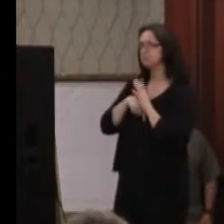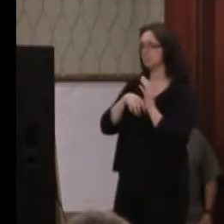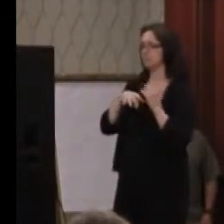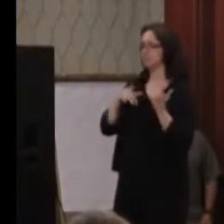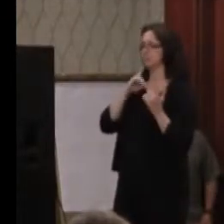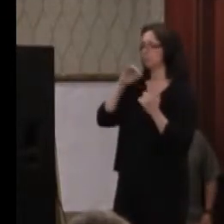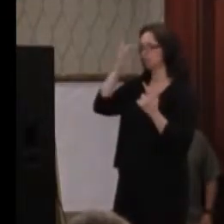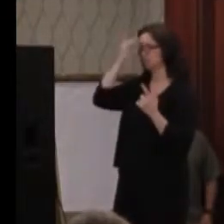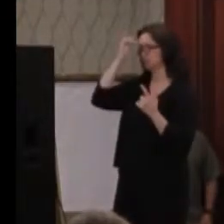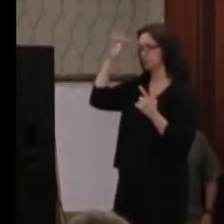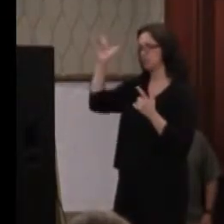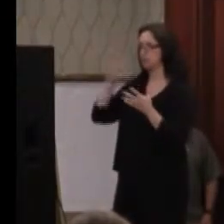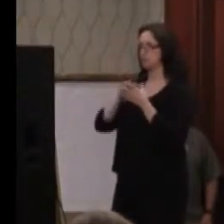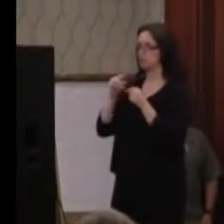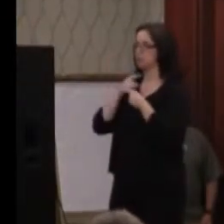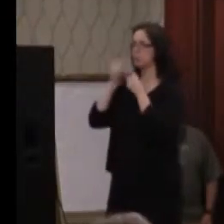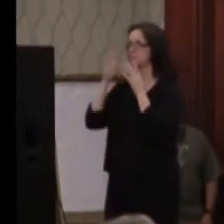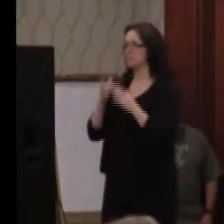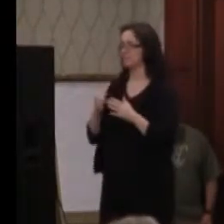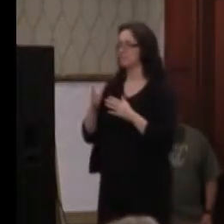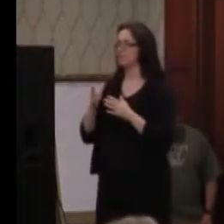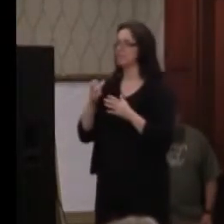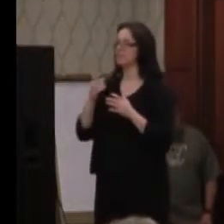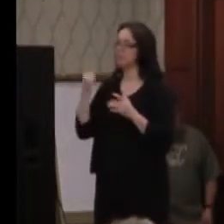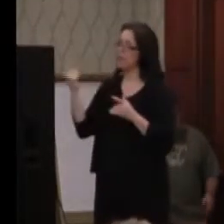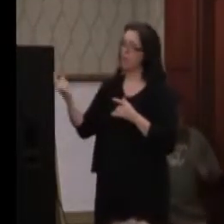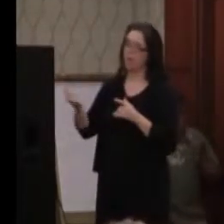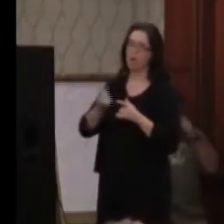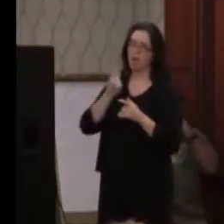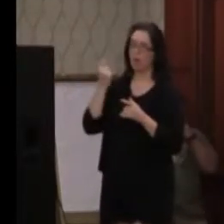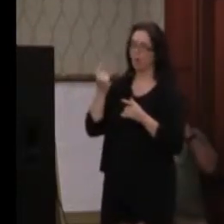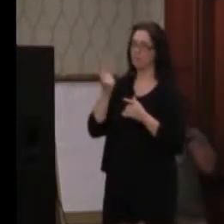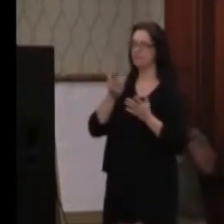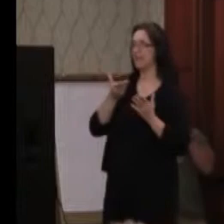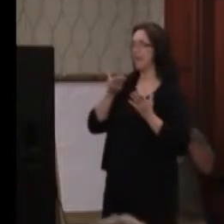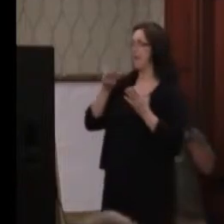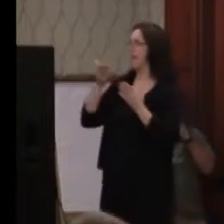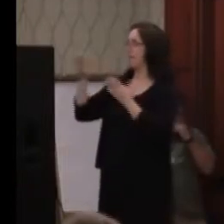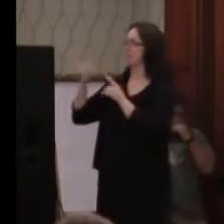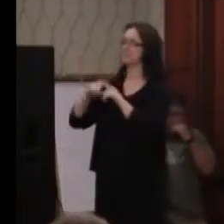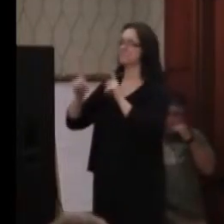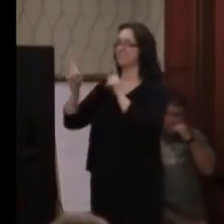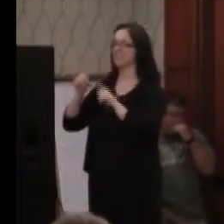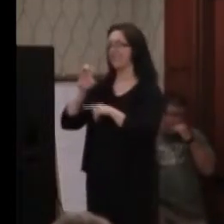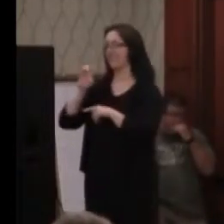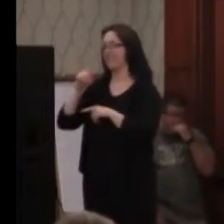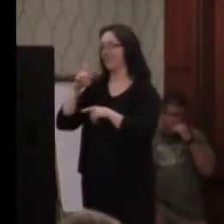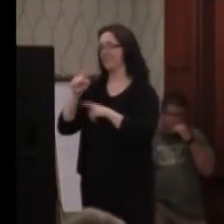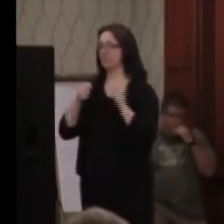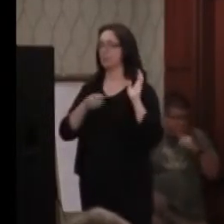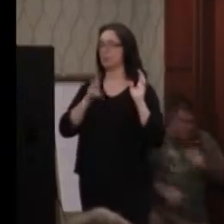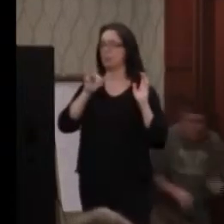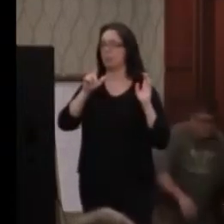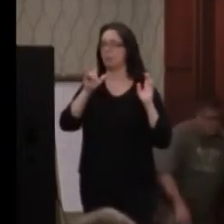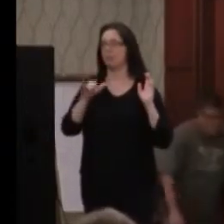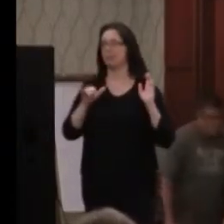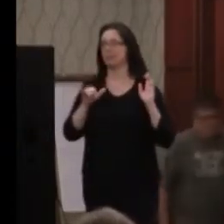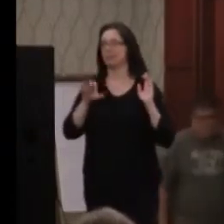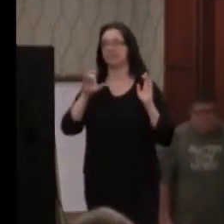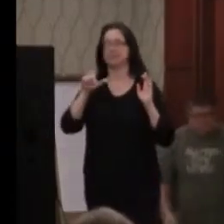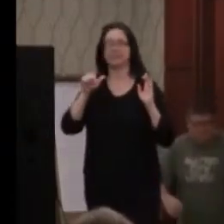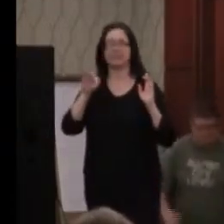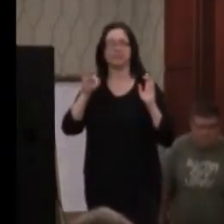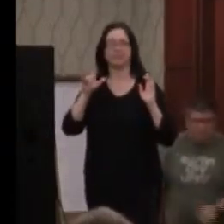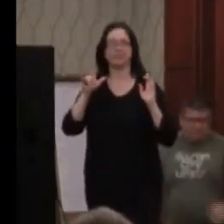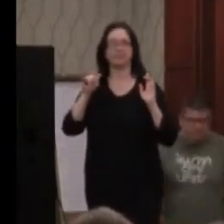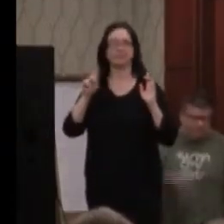a brilliant storyteller. He always takes us to different edges. Willie Claflin.